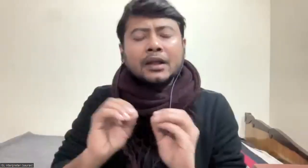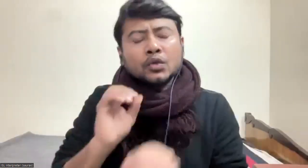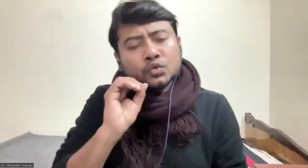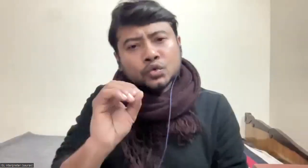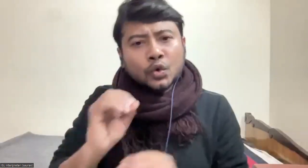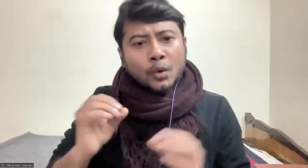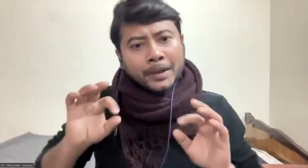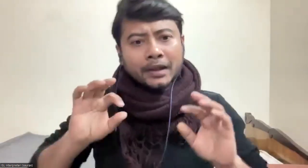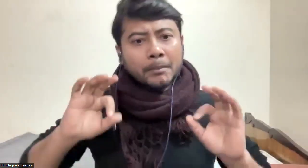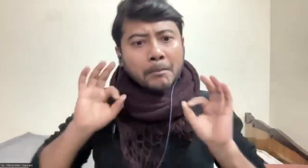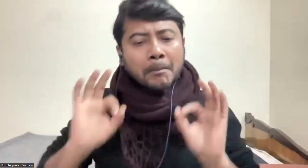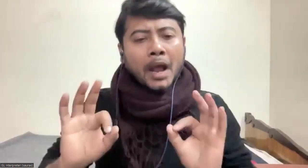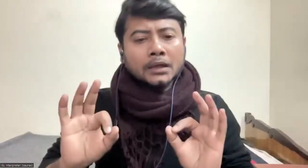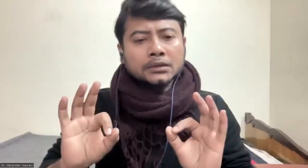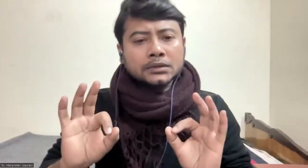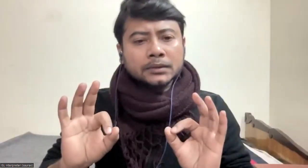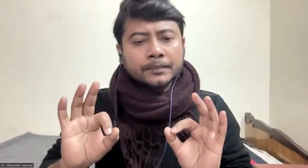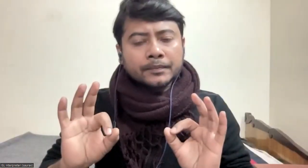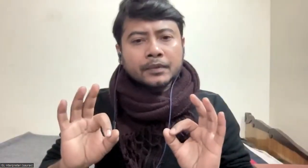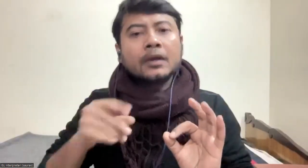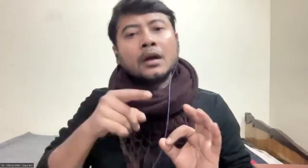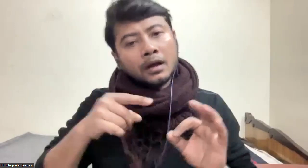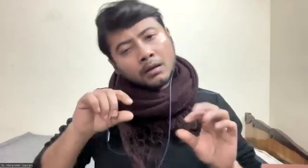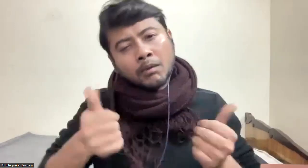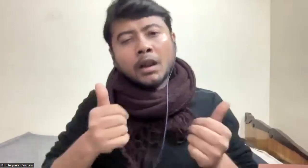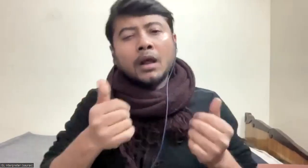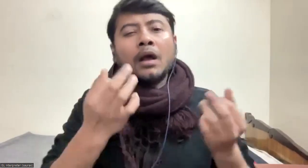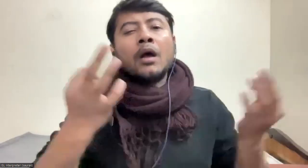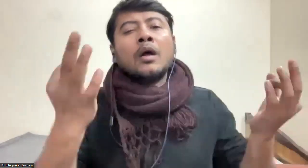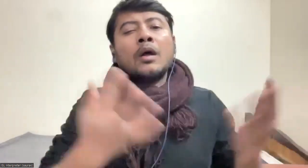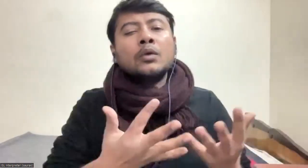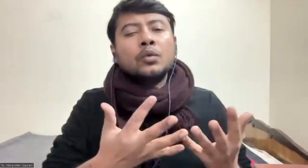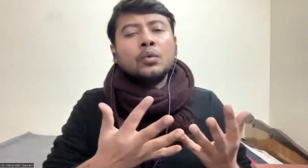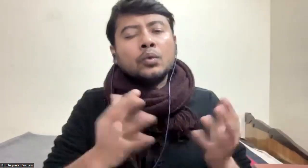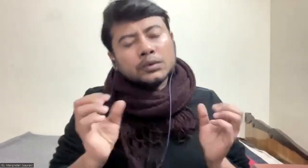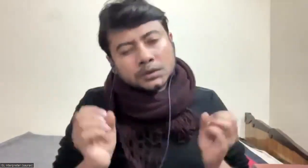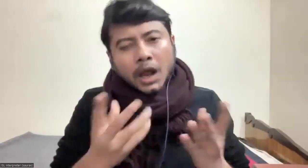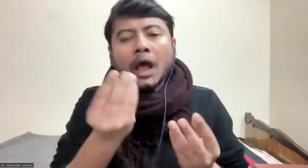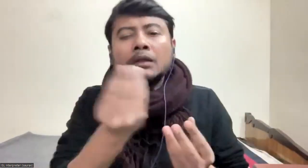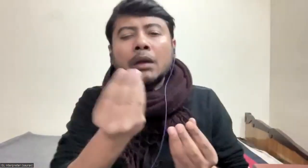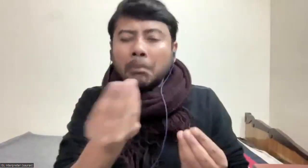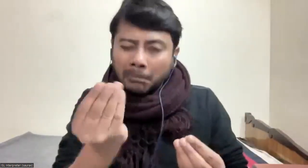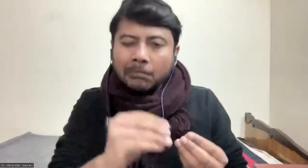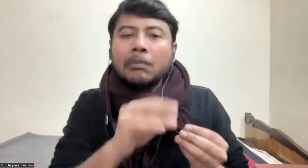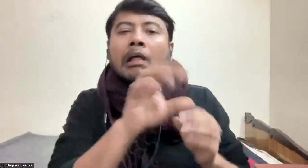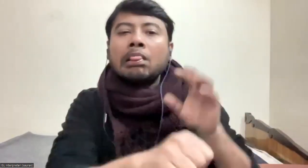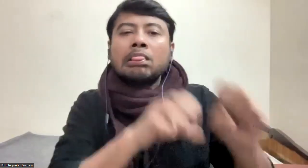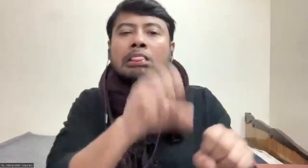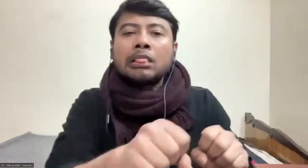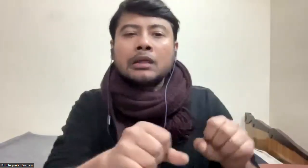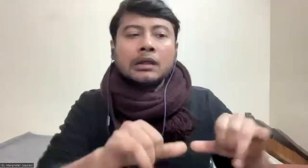capture somebody's land, or I will, kill somebody. And after doing